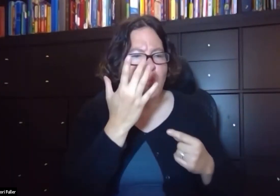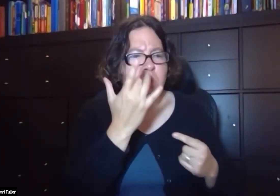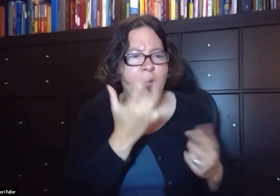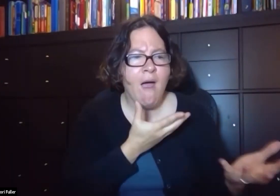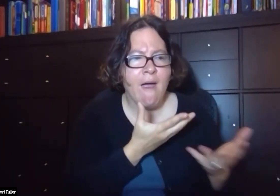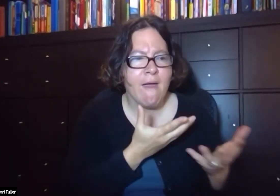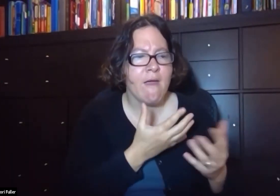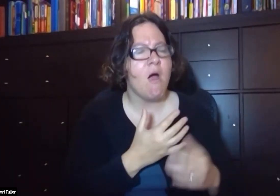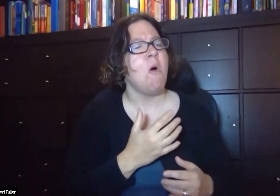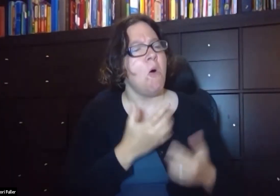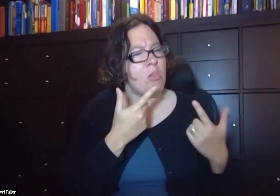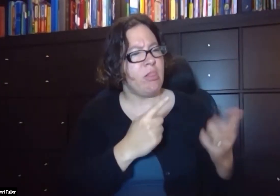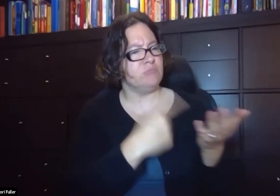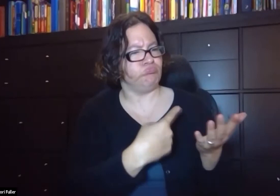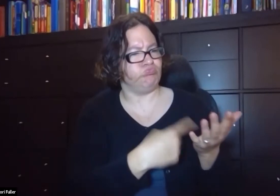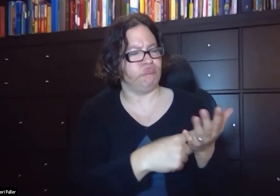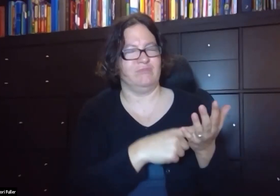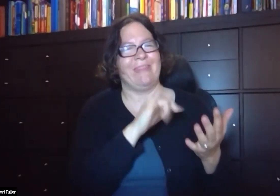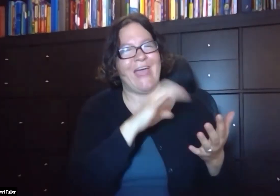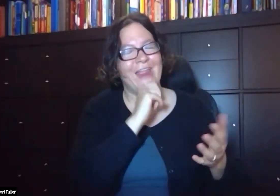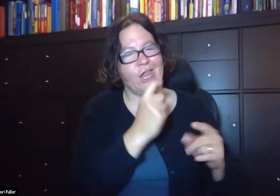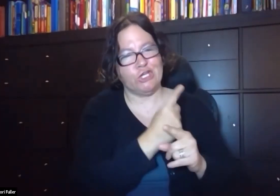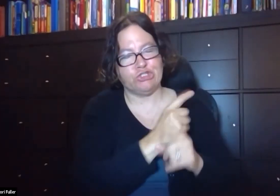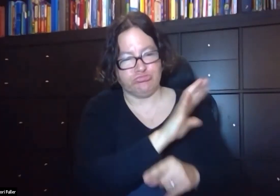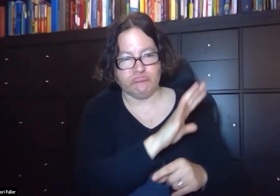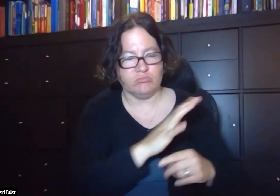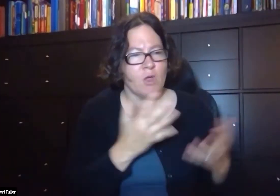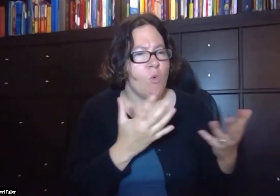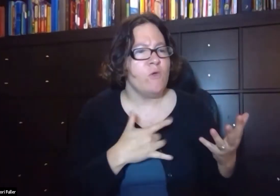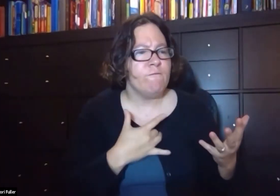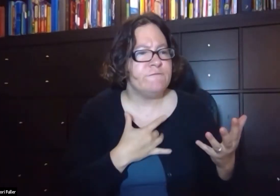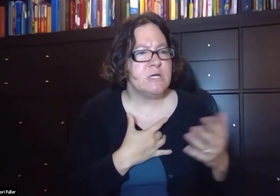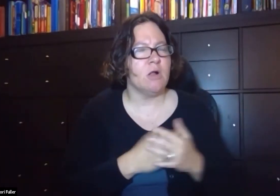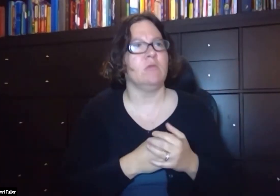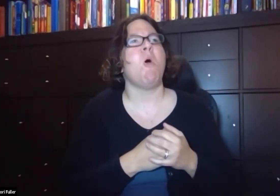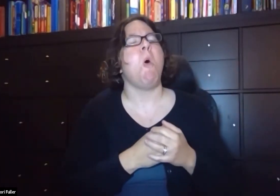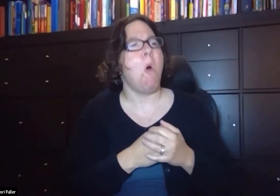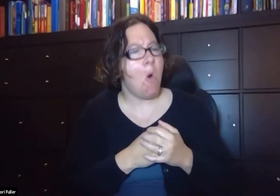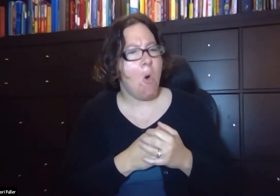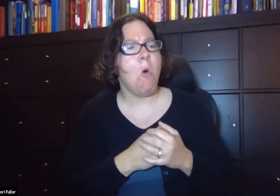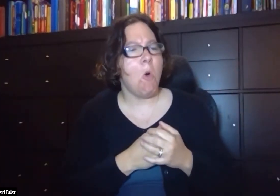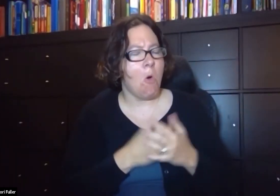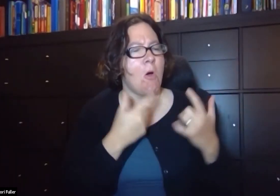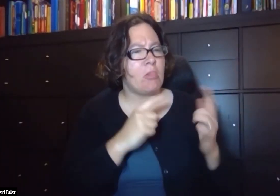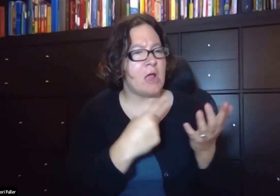socialization skills and to be empathetic with other peers.